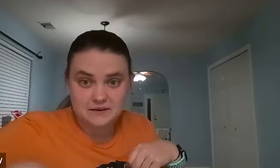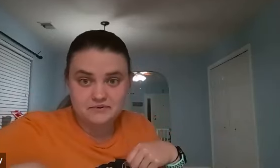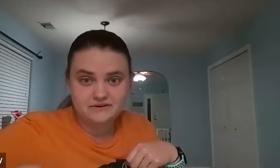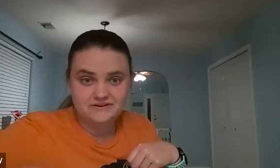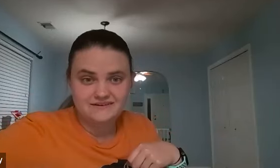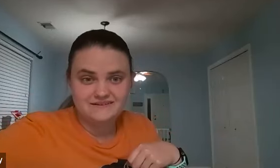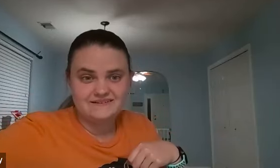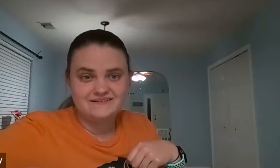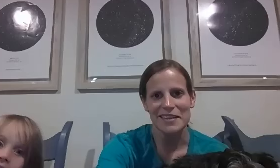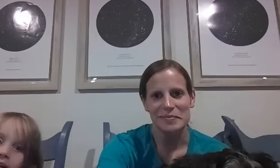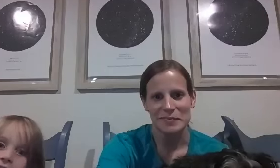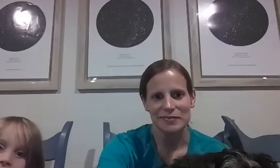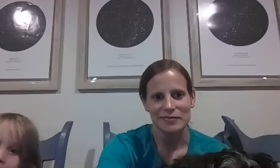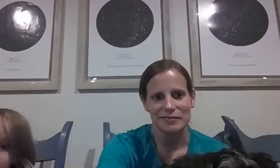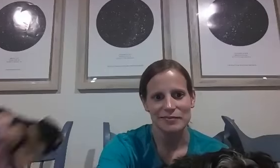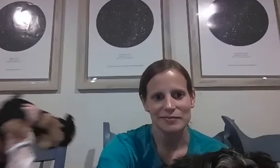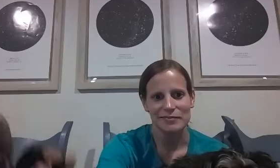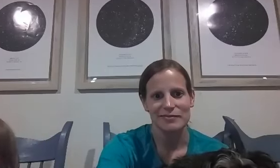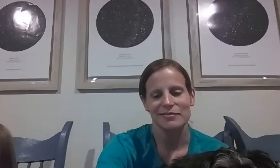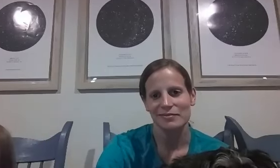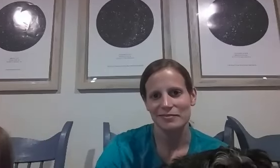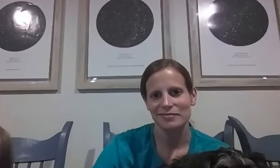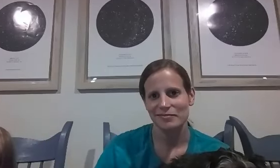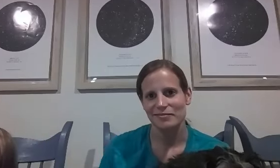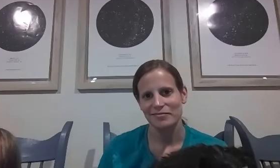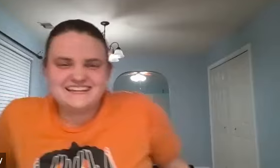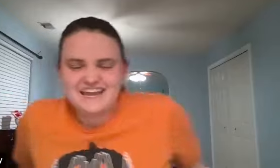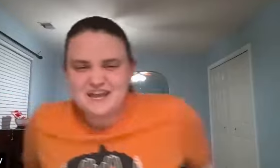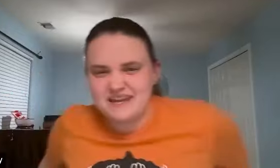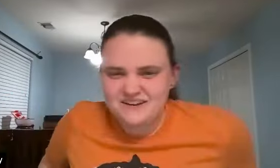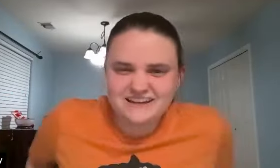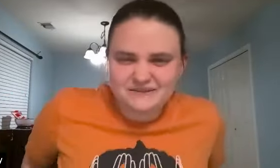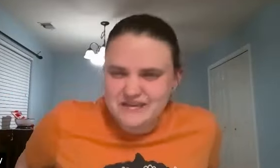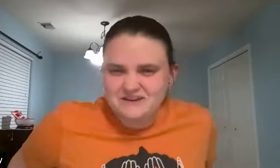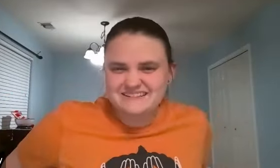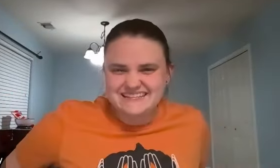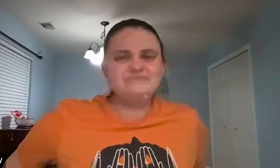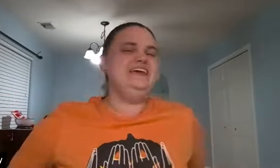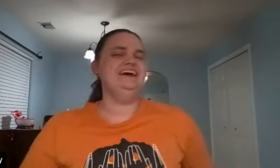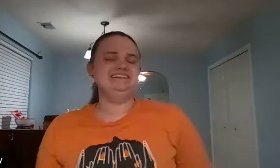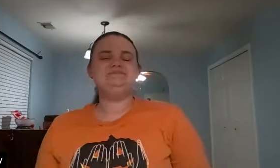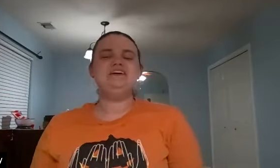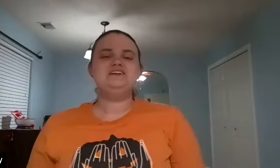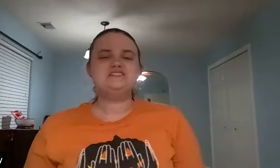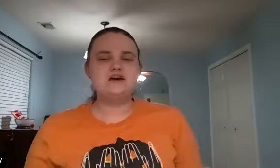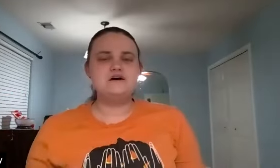cake? yeah. Okay. I was like, am I hearing a P or a T? So,